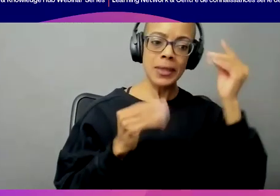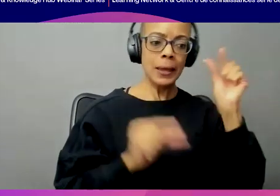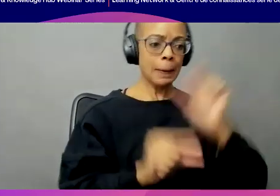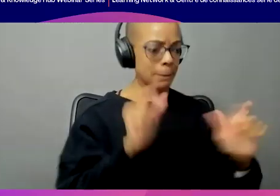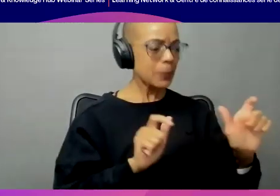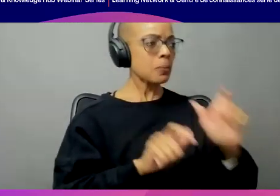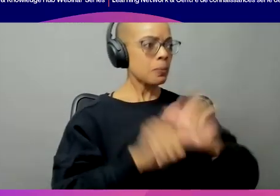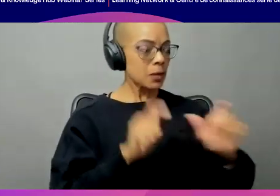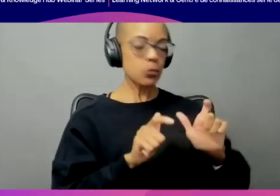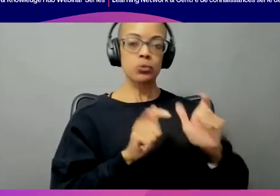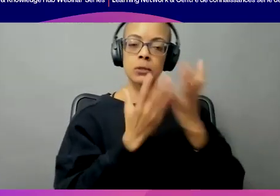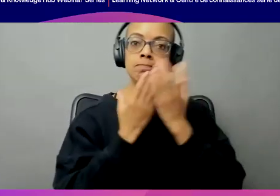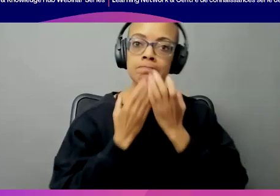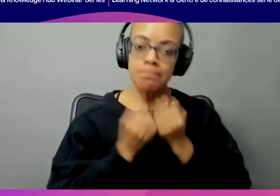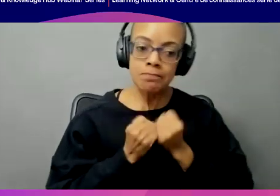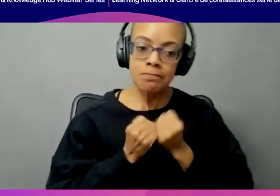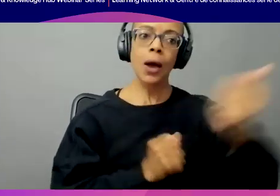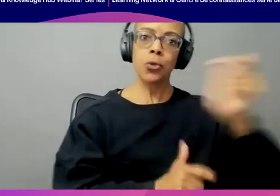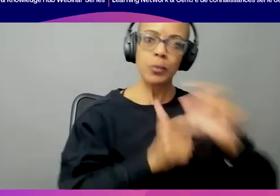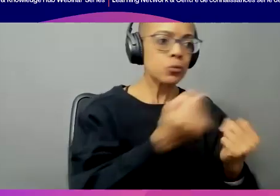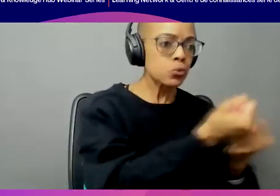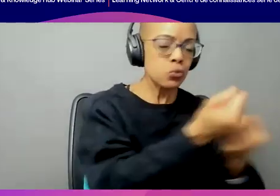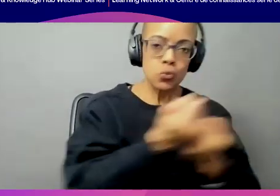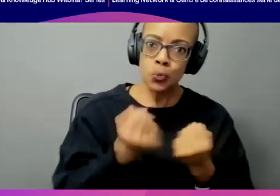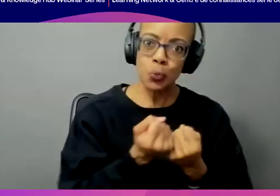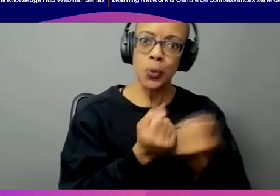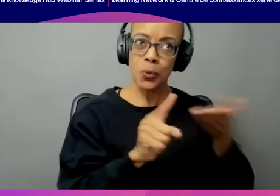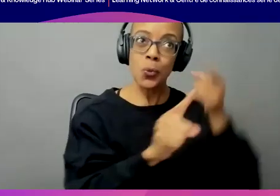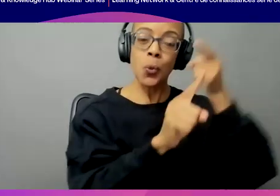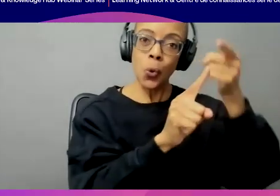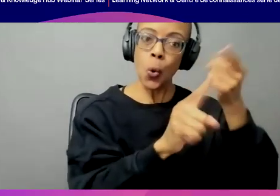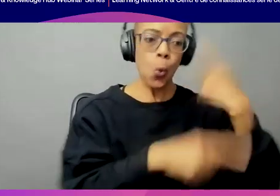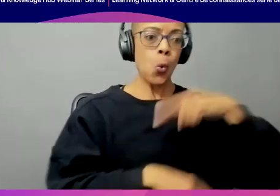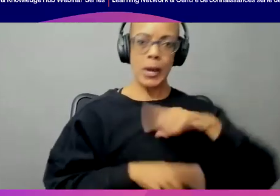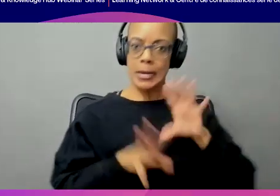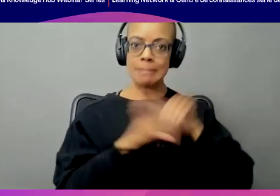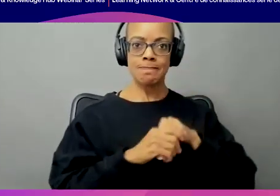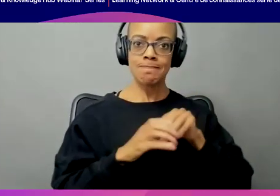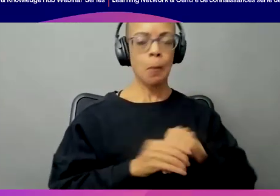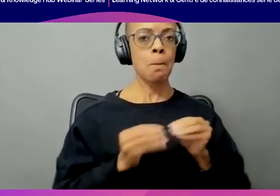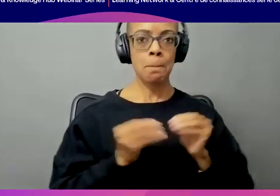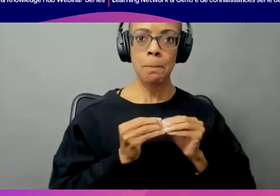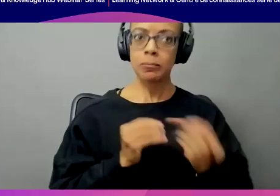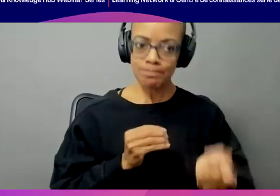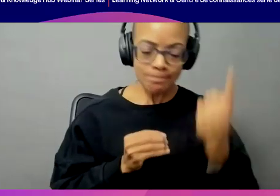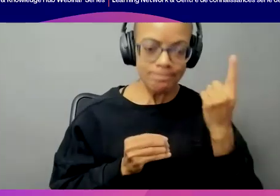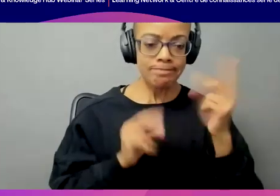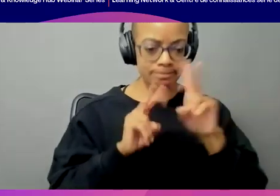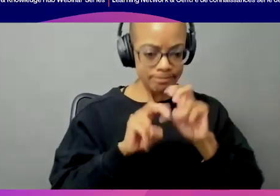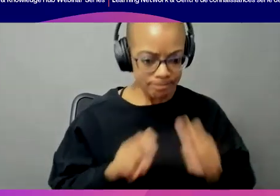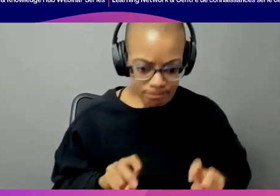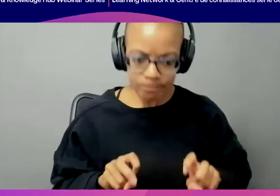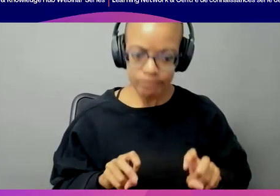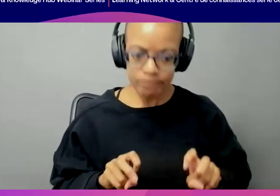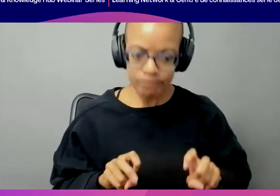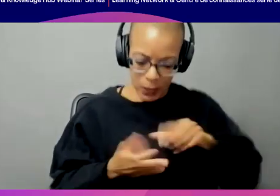people have good services and supports, I do think we need to jump in more, better understand what's happening, spend more time on it so that we